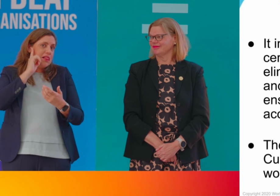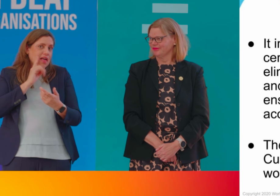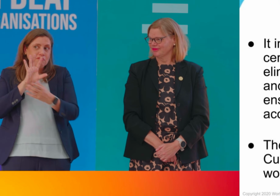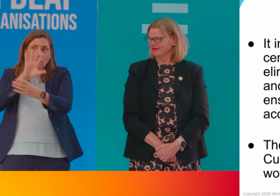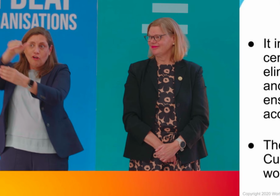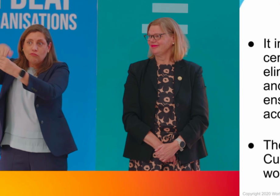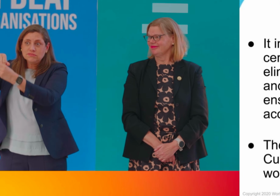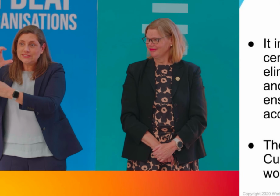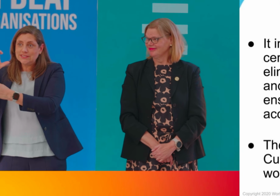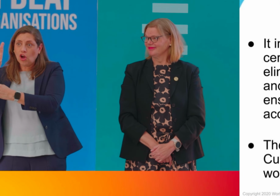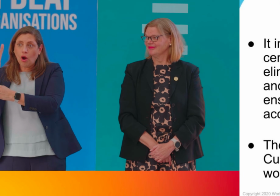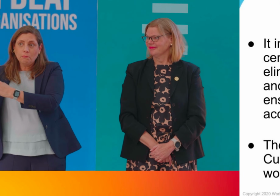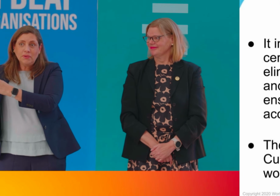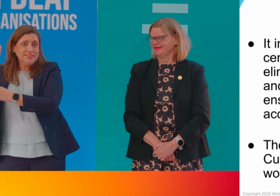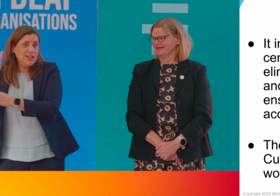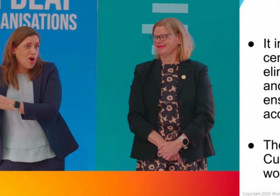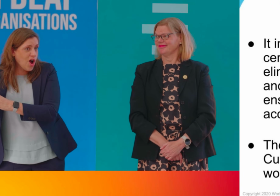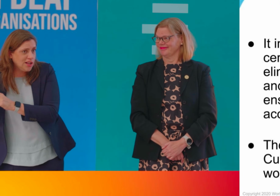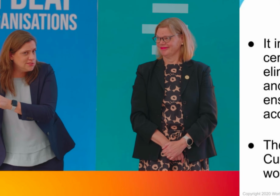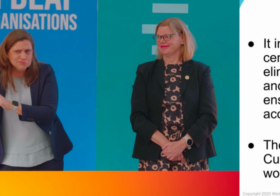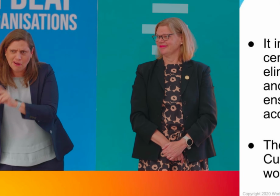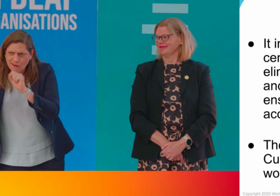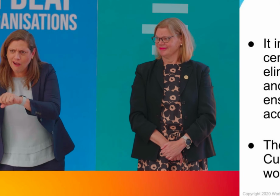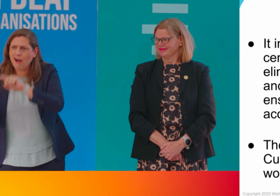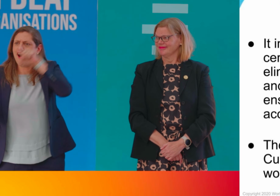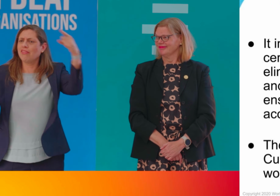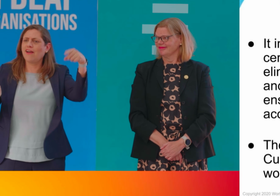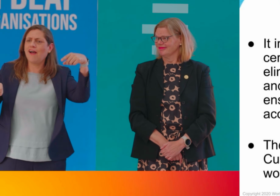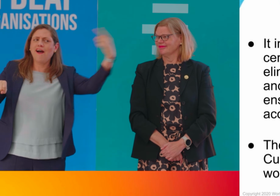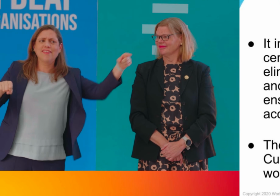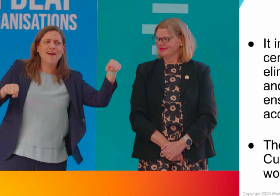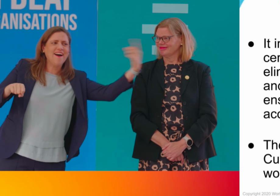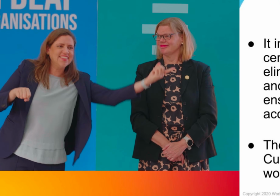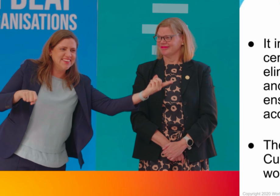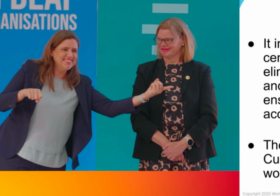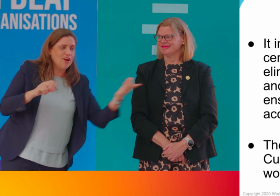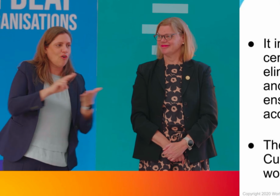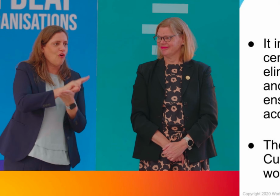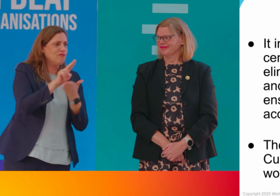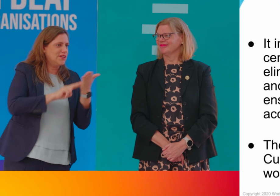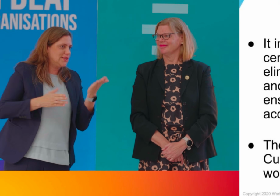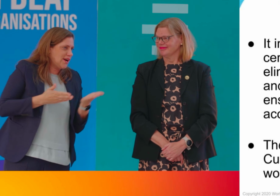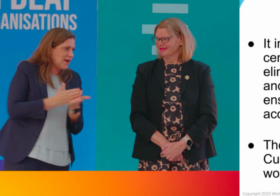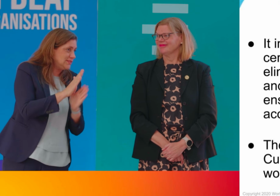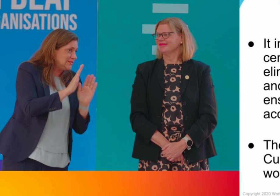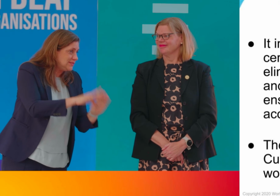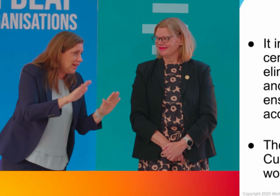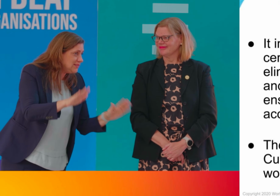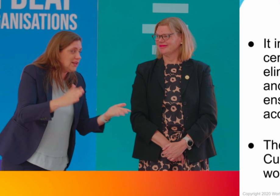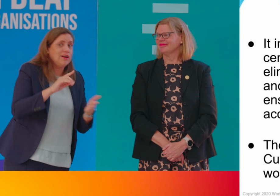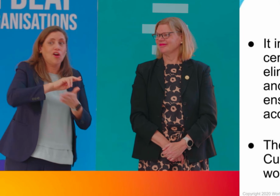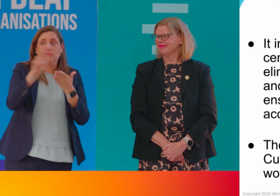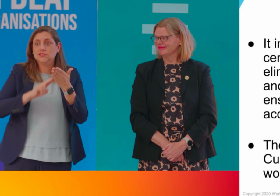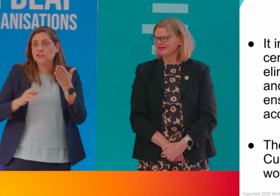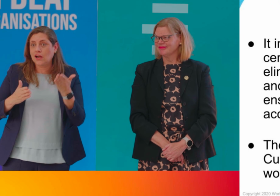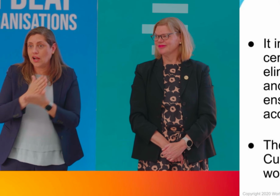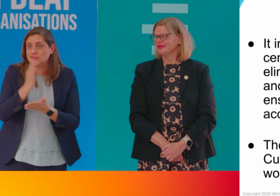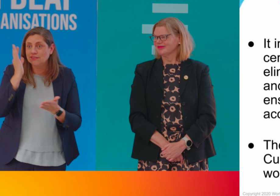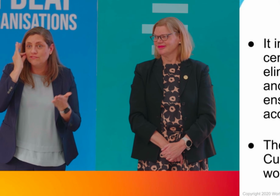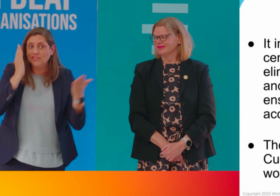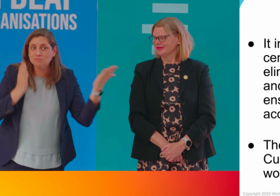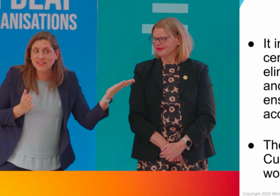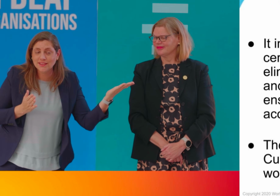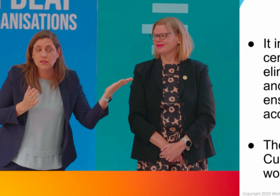Meaning we as persons with disability, deaf included, are not limited to CRPD committee. We can also be part of other